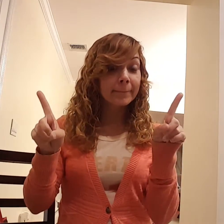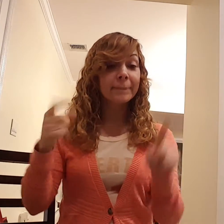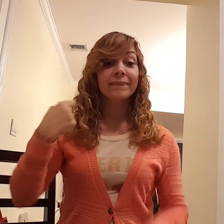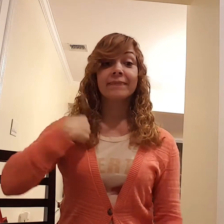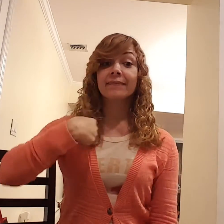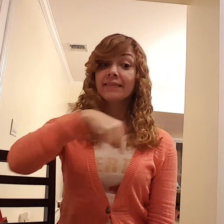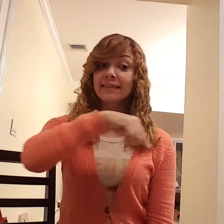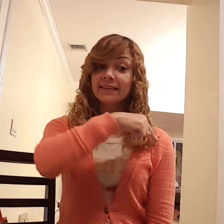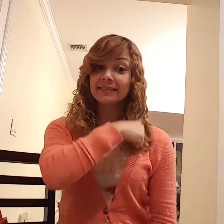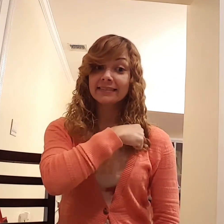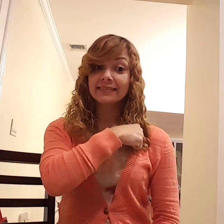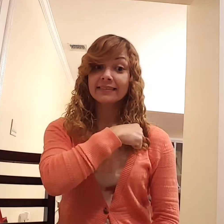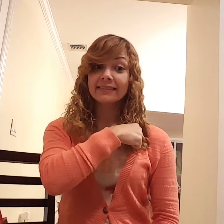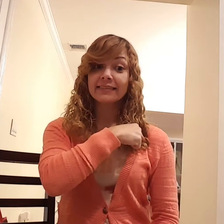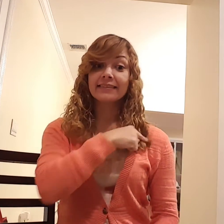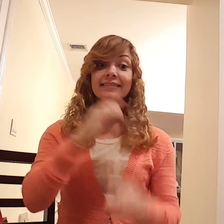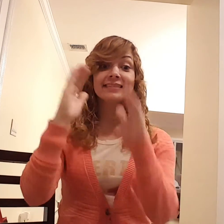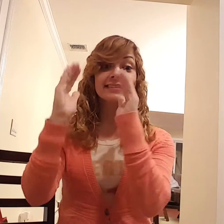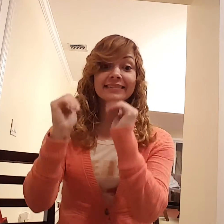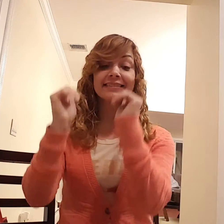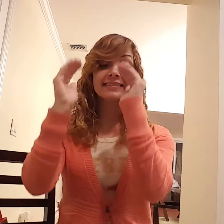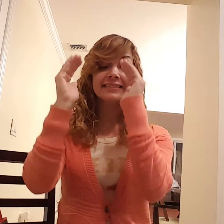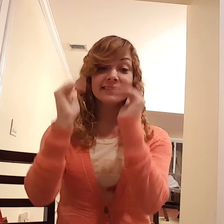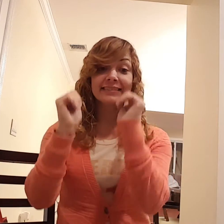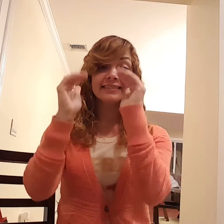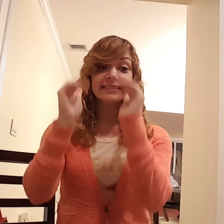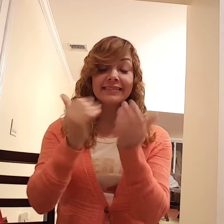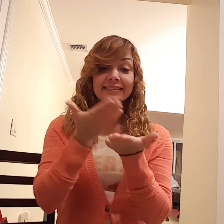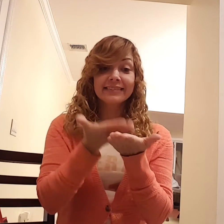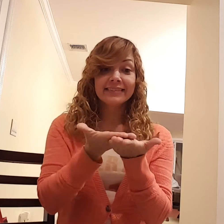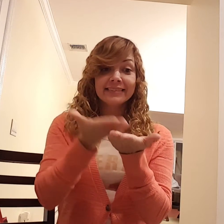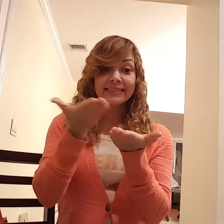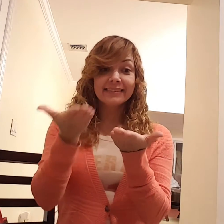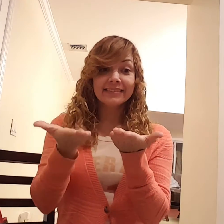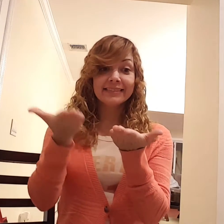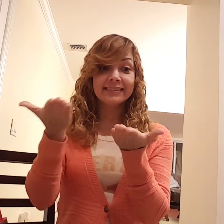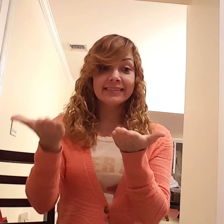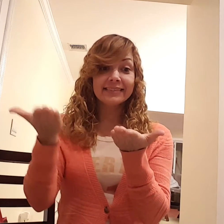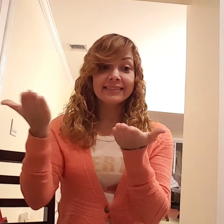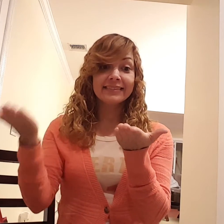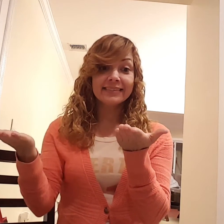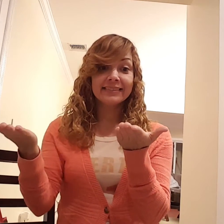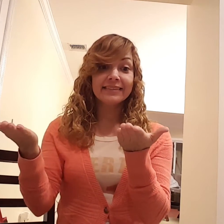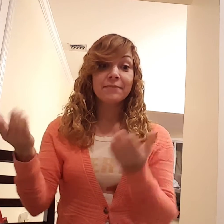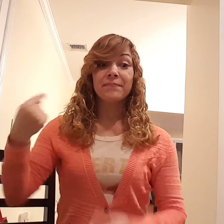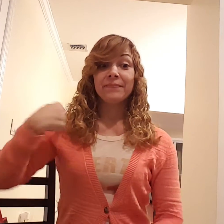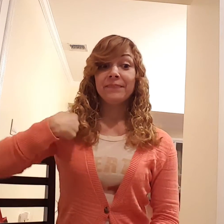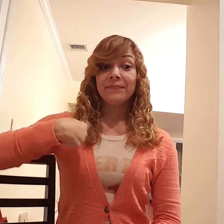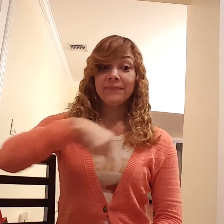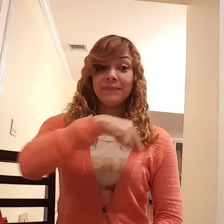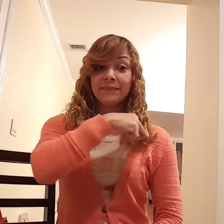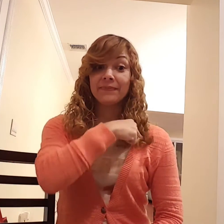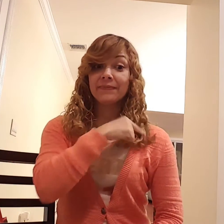we are hoping for something we don't